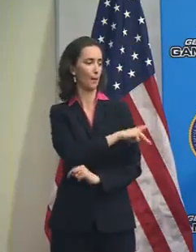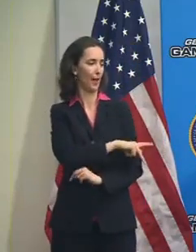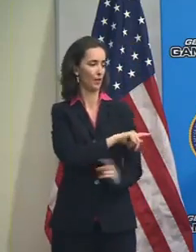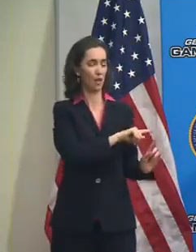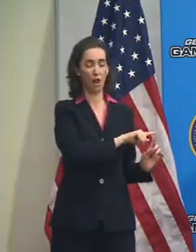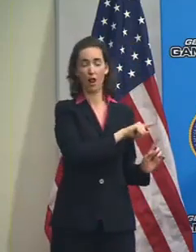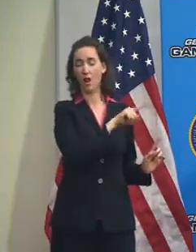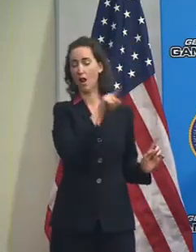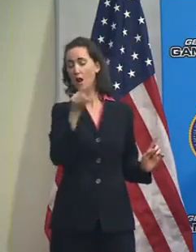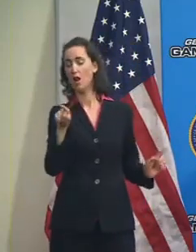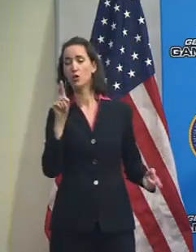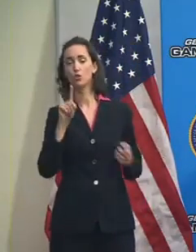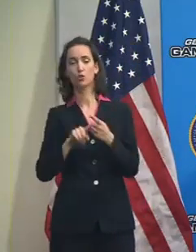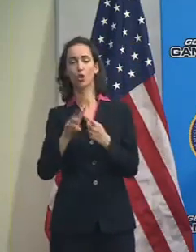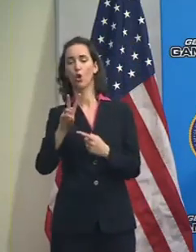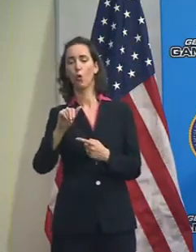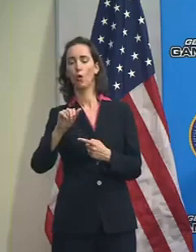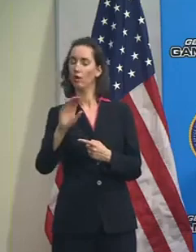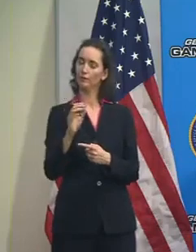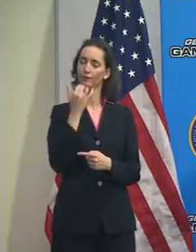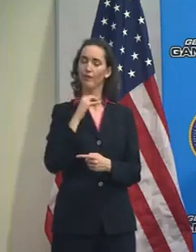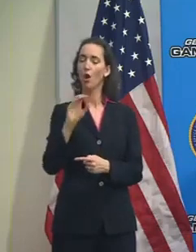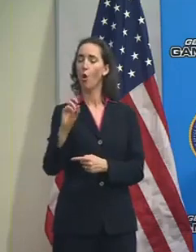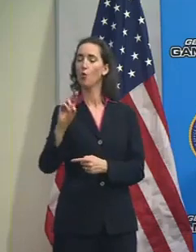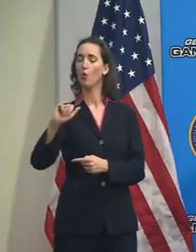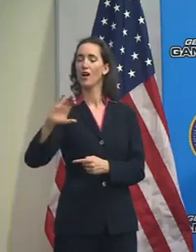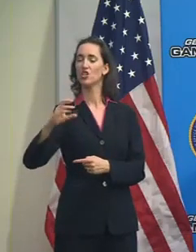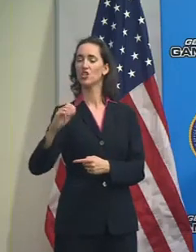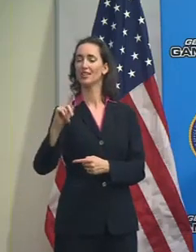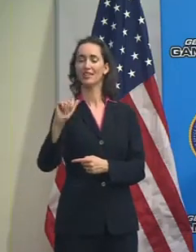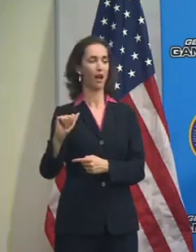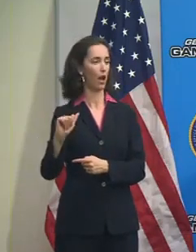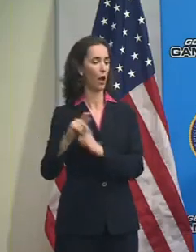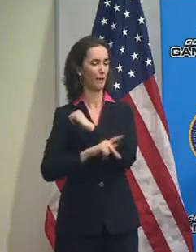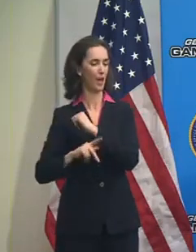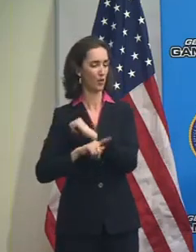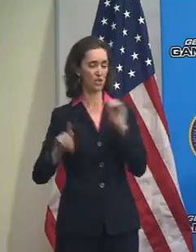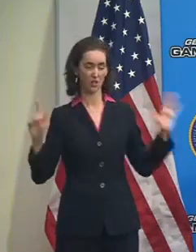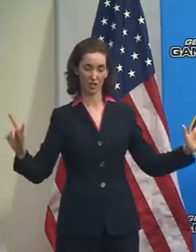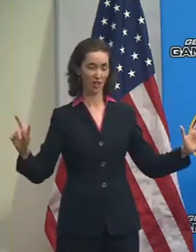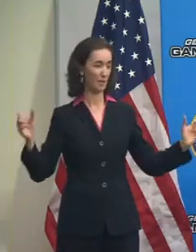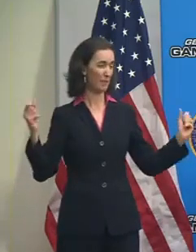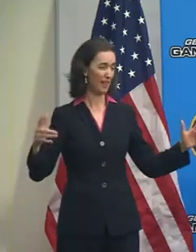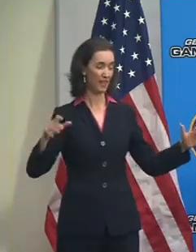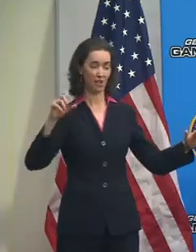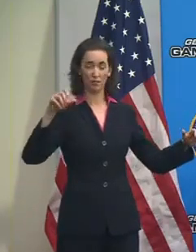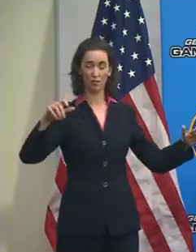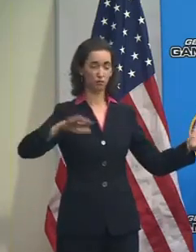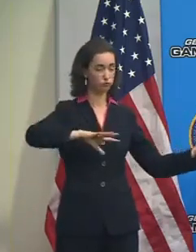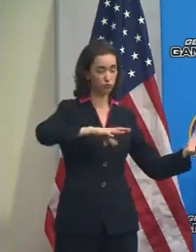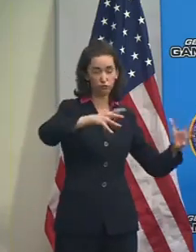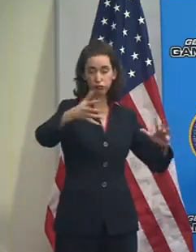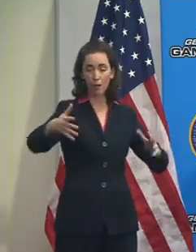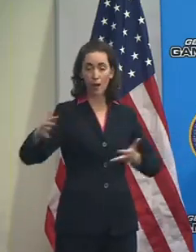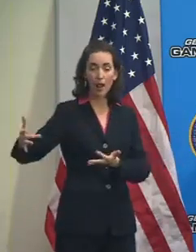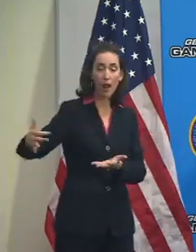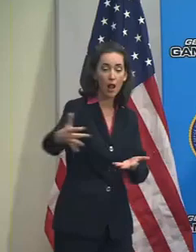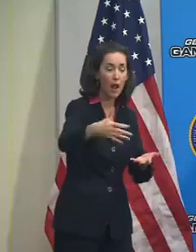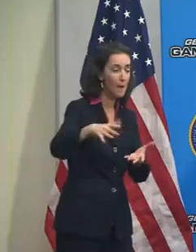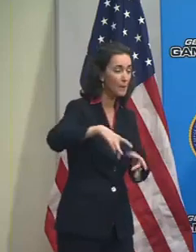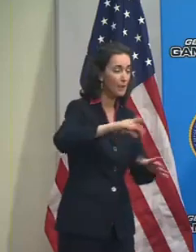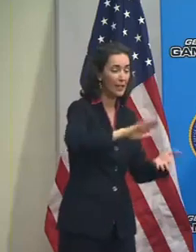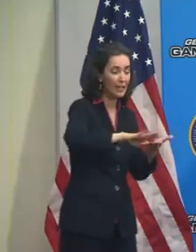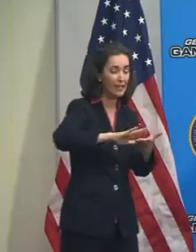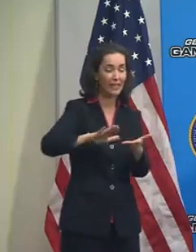I guess, Ouachita Parish in the amount of time that we've had. And so all that debris could become